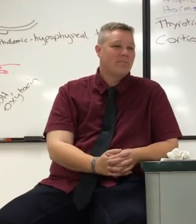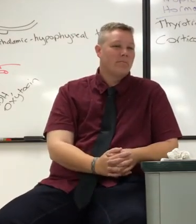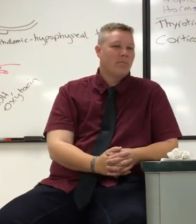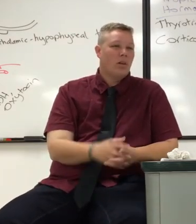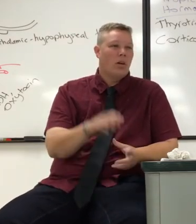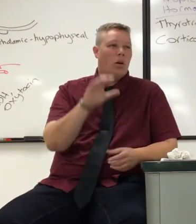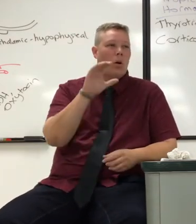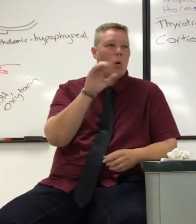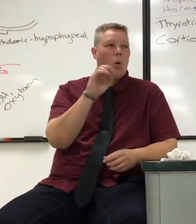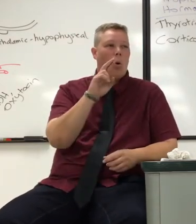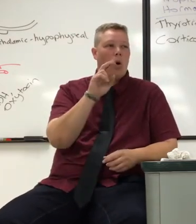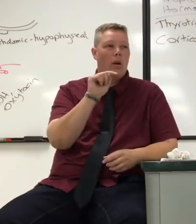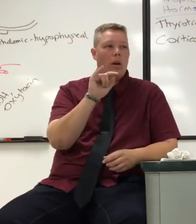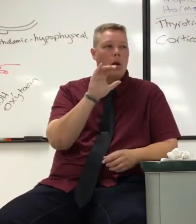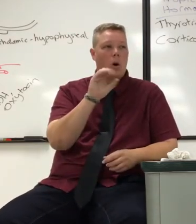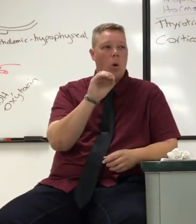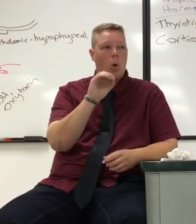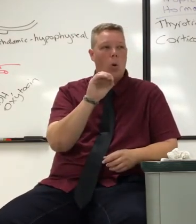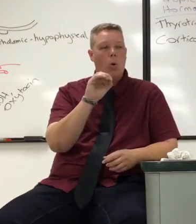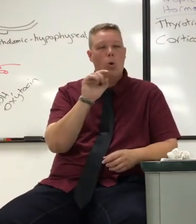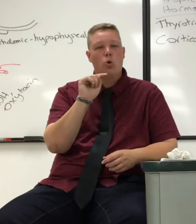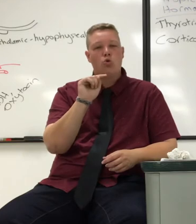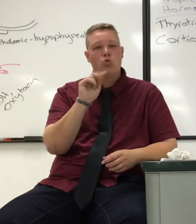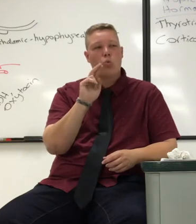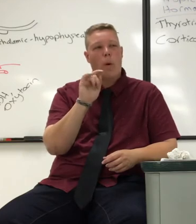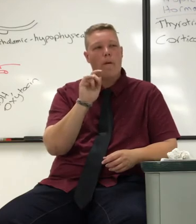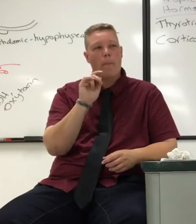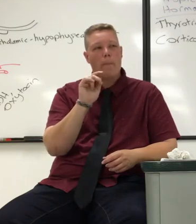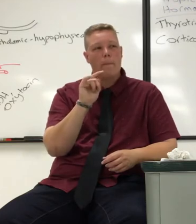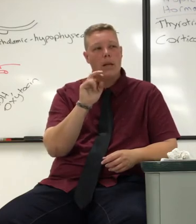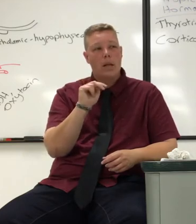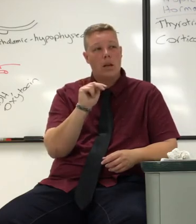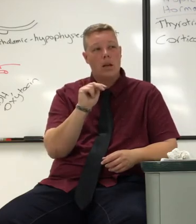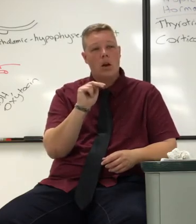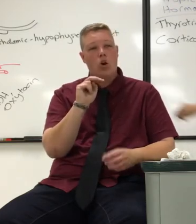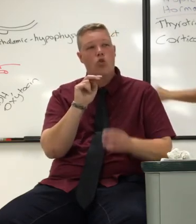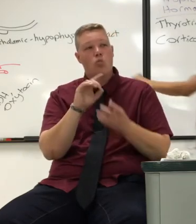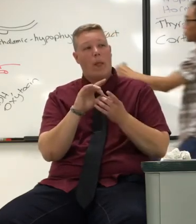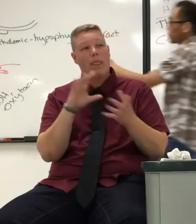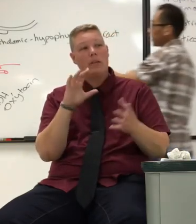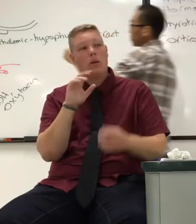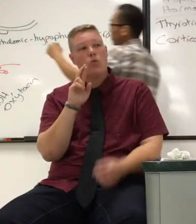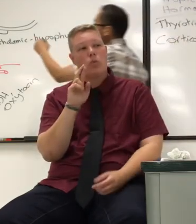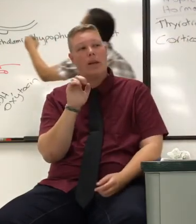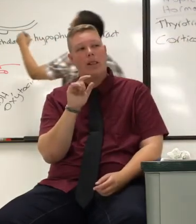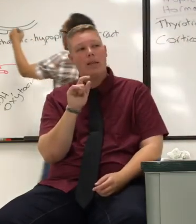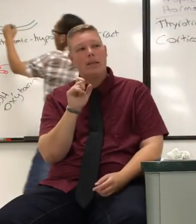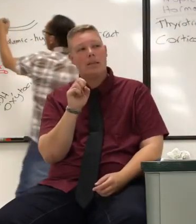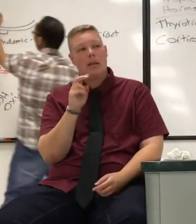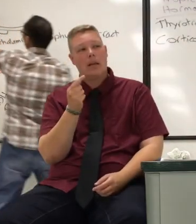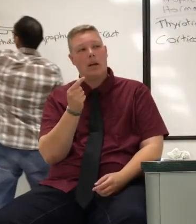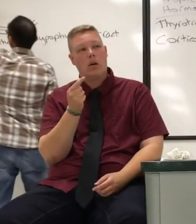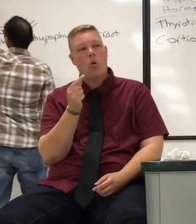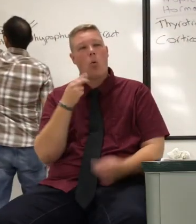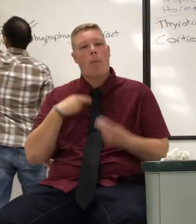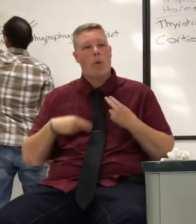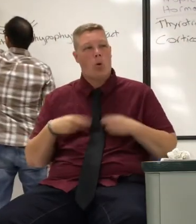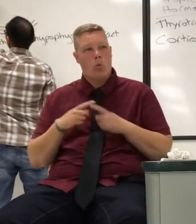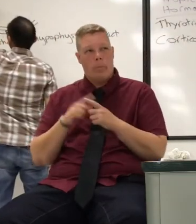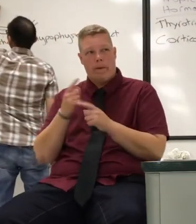Now, corticotropin releasing hormone will be released again from here.